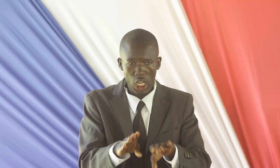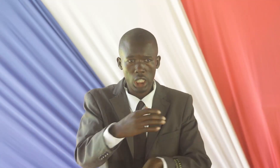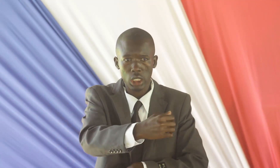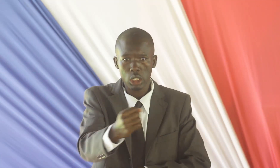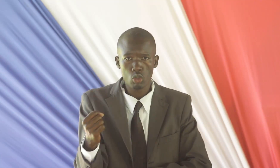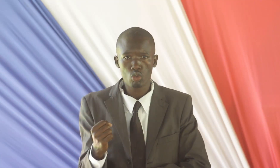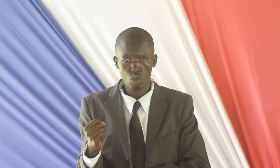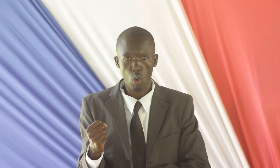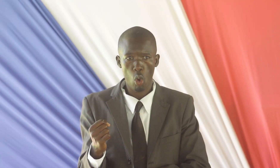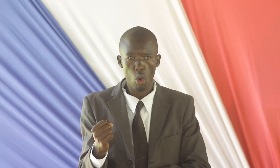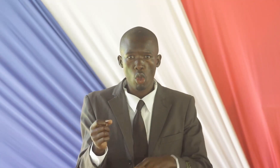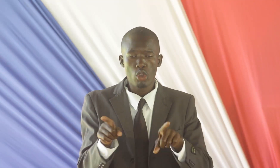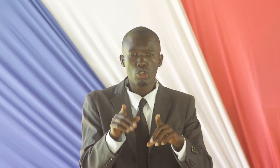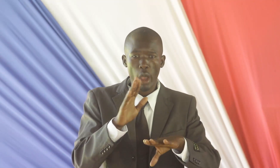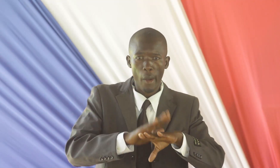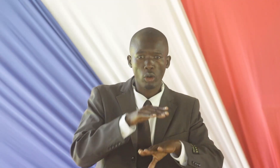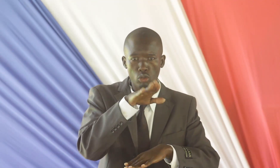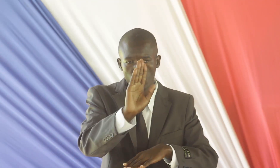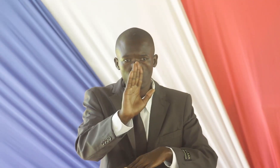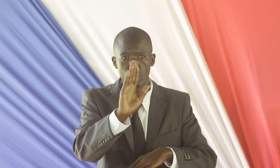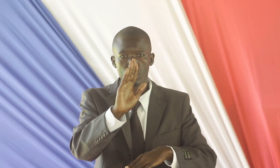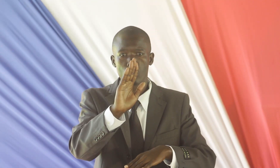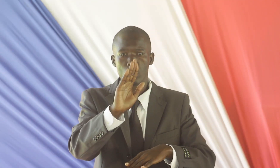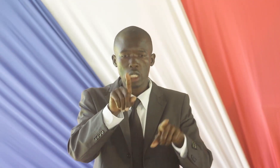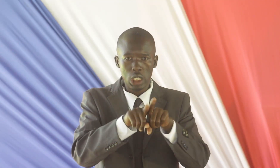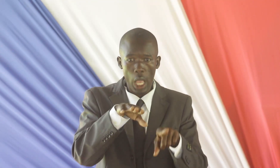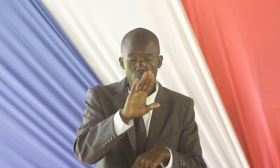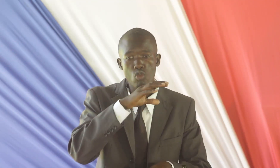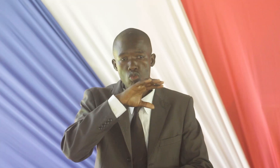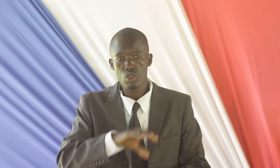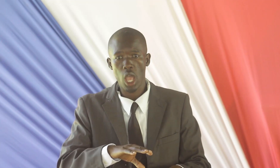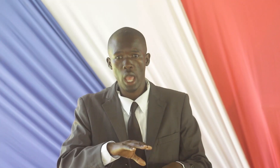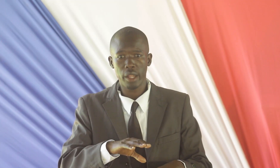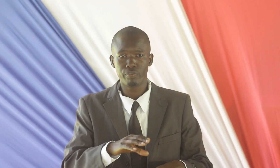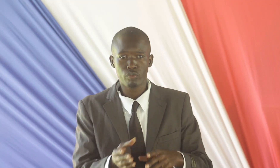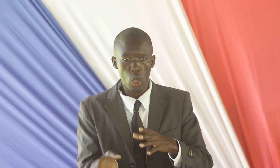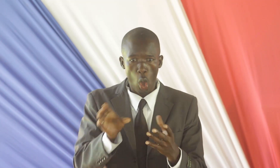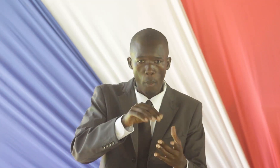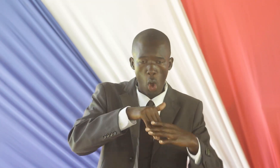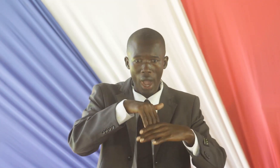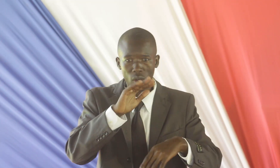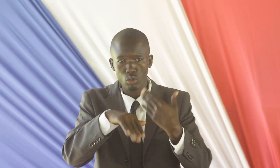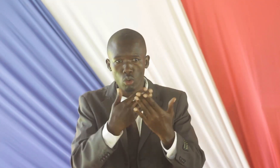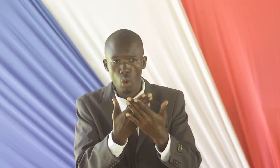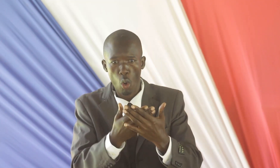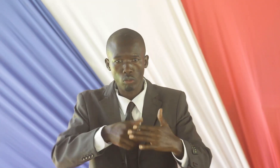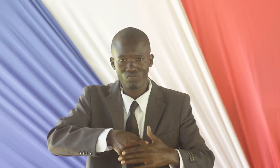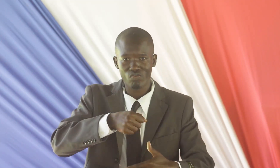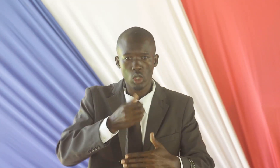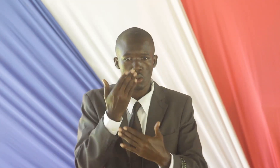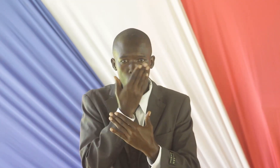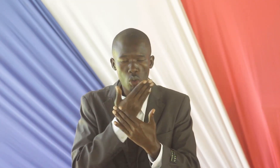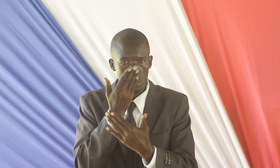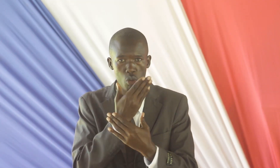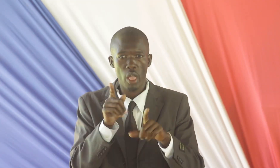you and upon your sons, and shall pour unto oil out into all those vessels, and you